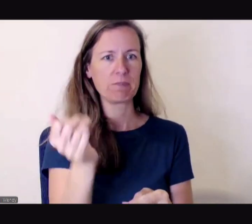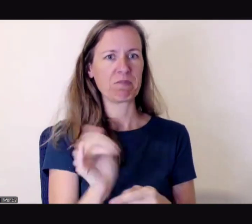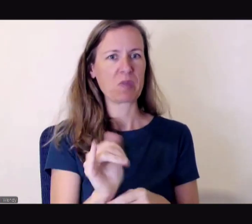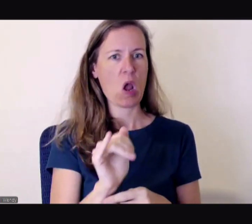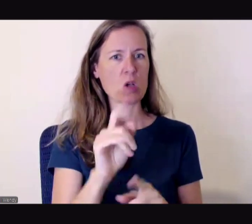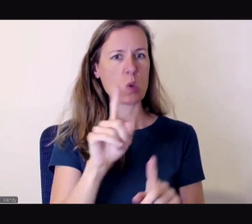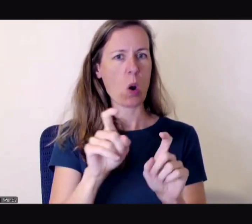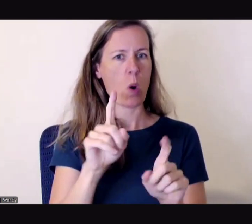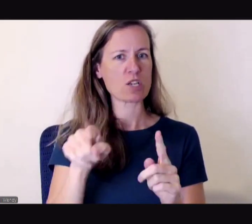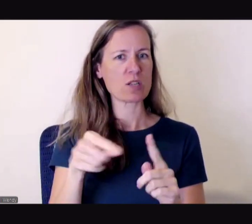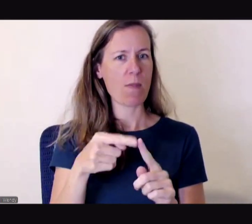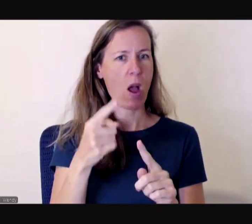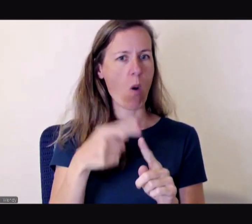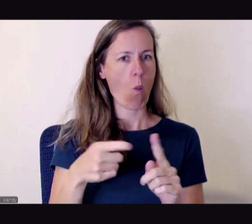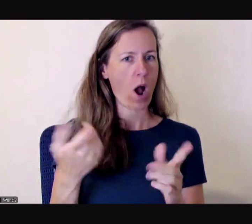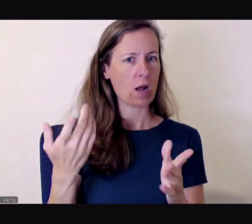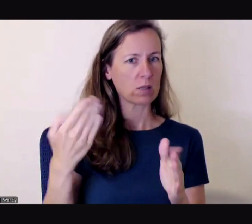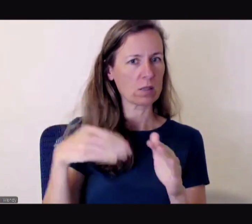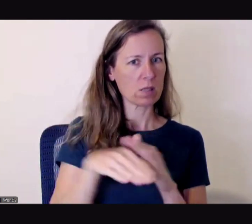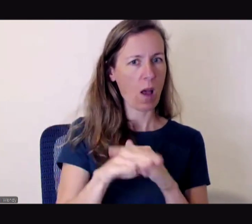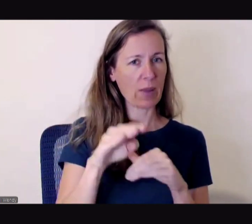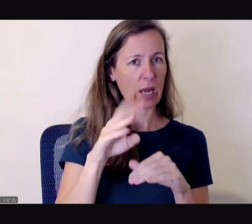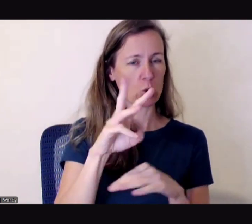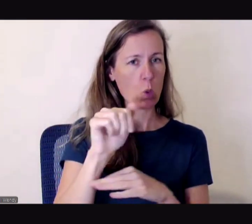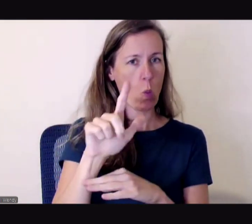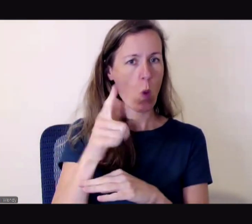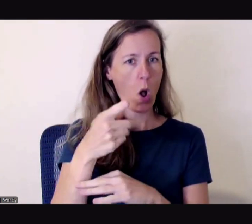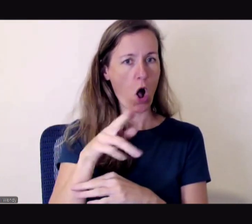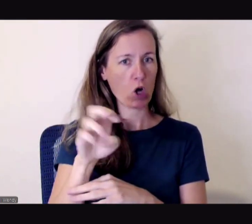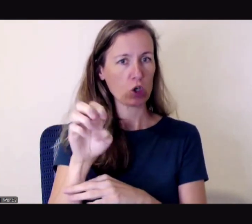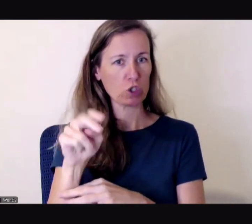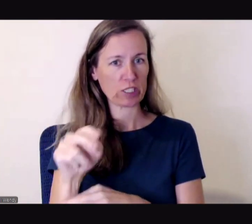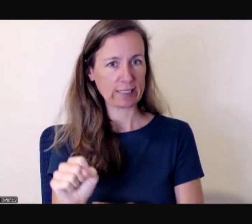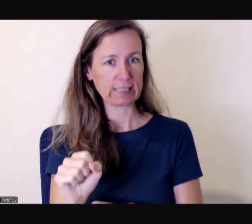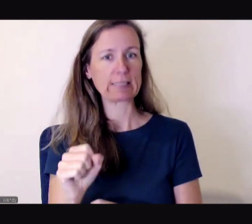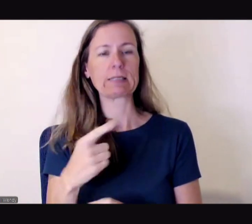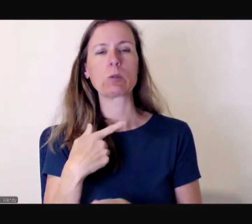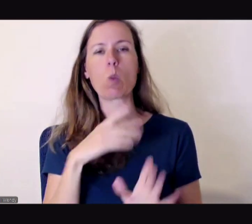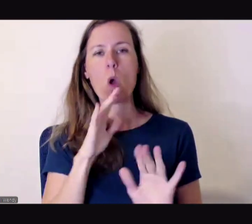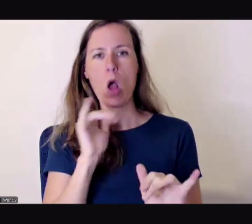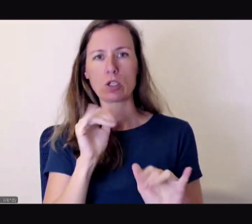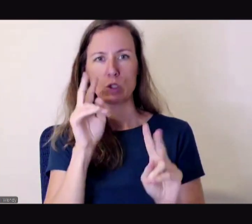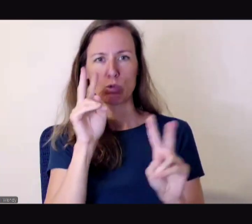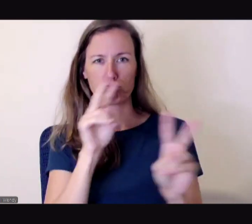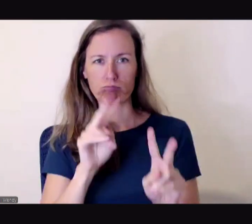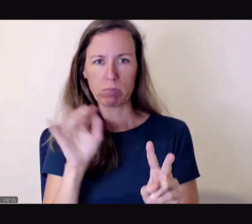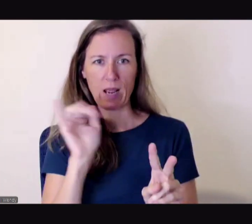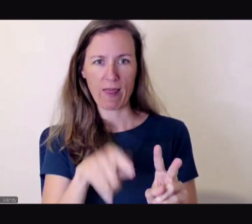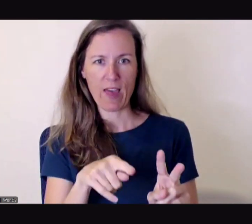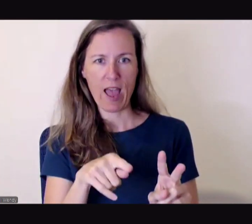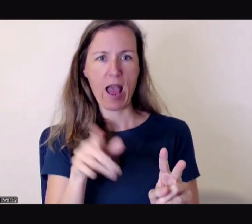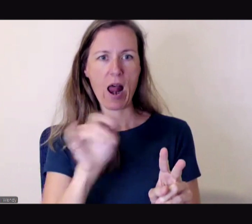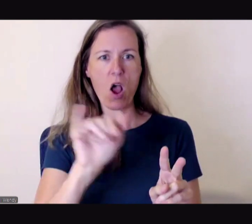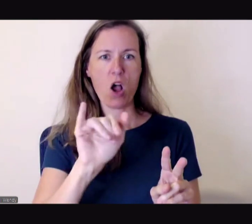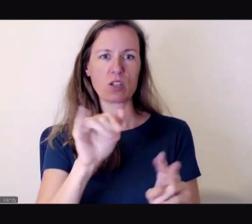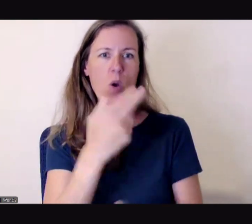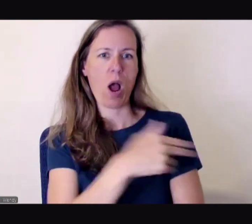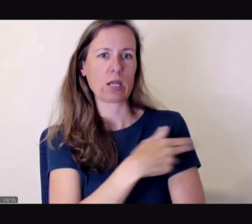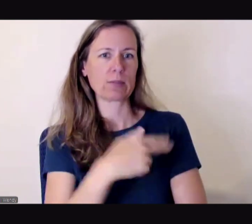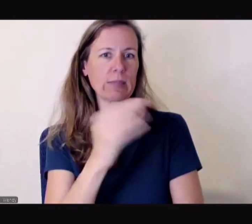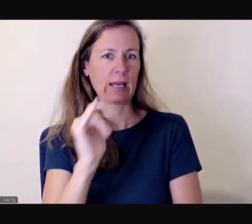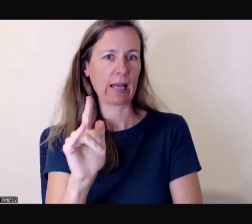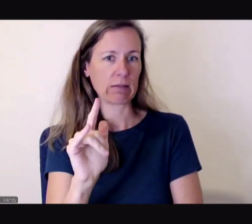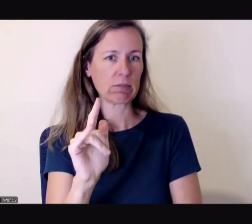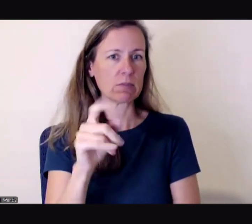And obviously, Hospital Hill, the submission of the preliminary plan of subdivision, I feel like I say this every month, seems to